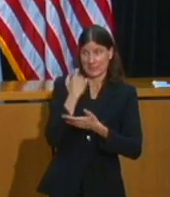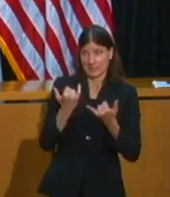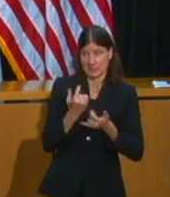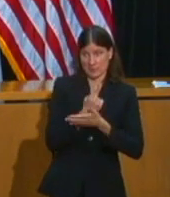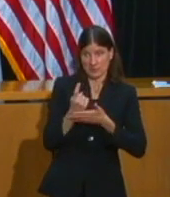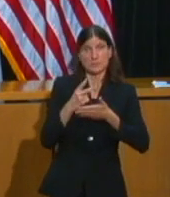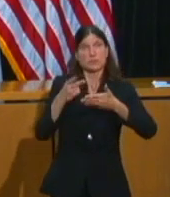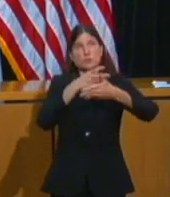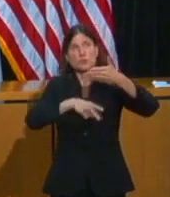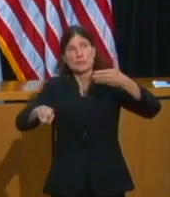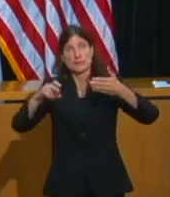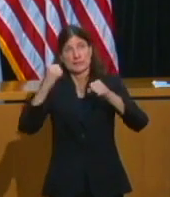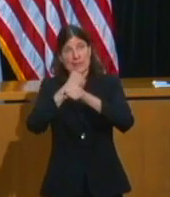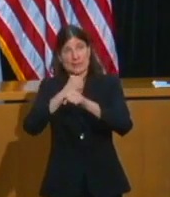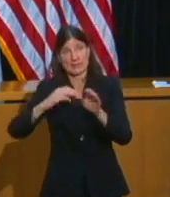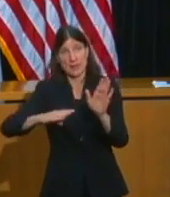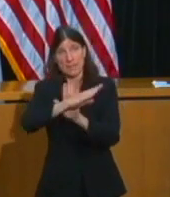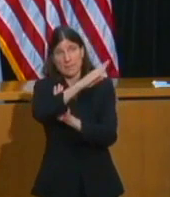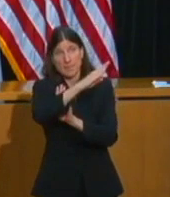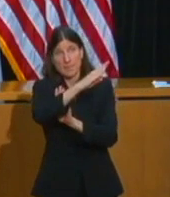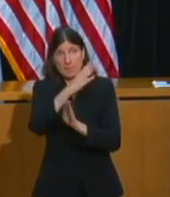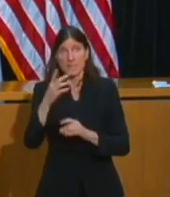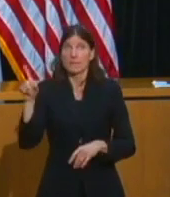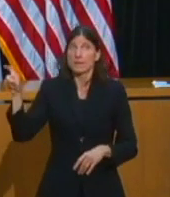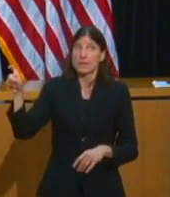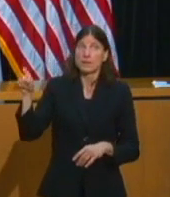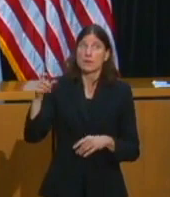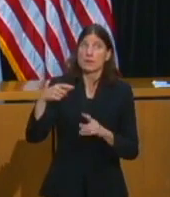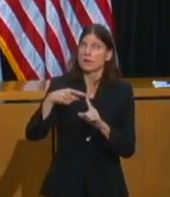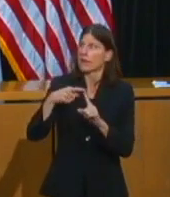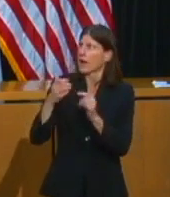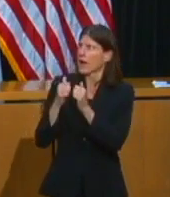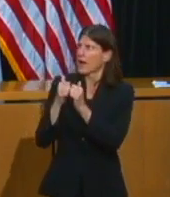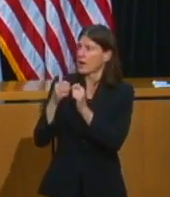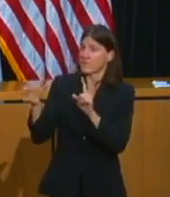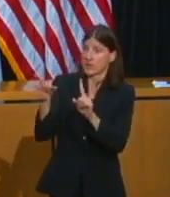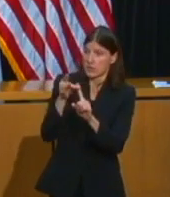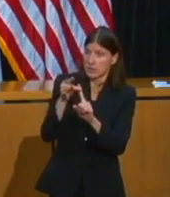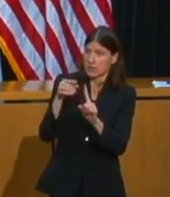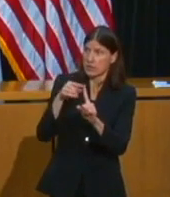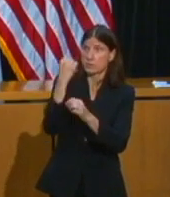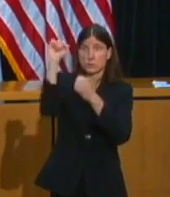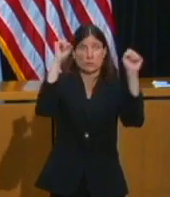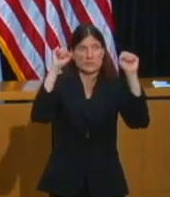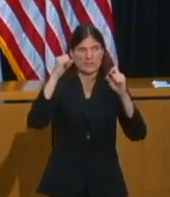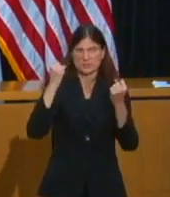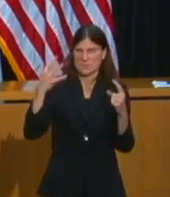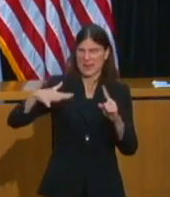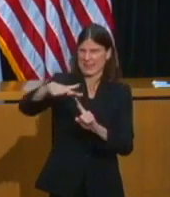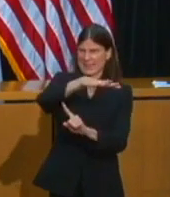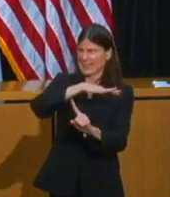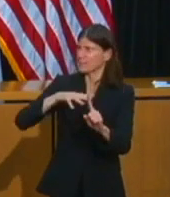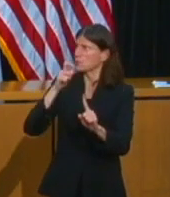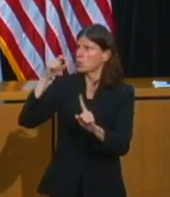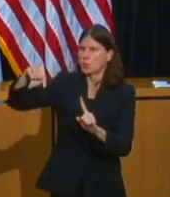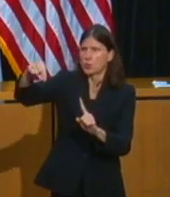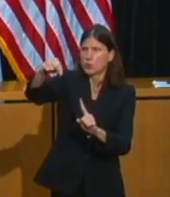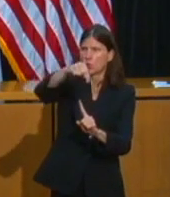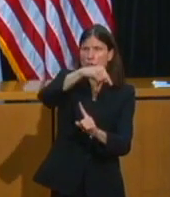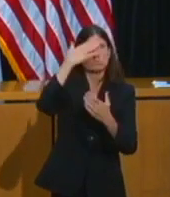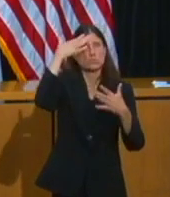I mean, if you're in a group of 1,000 people, who knows? Yeah, it absolutely will create